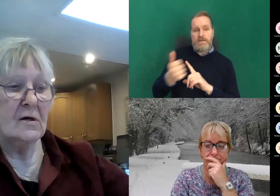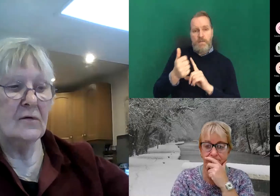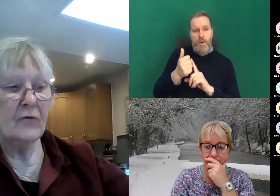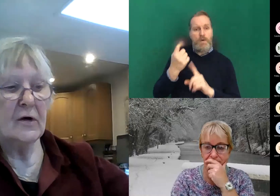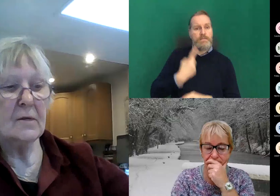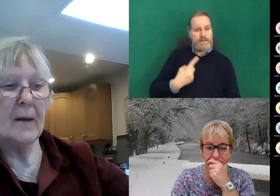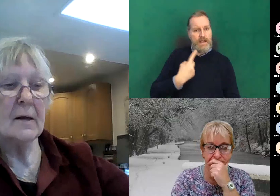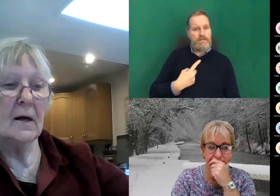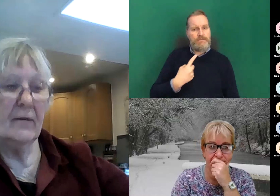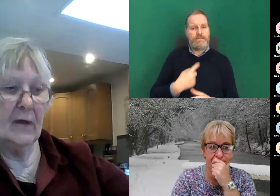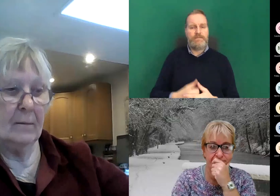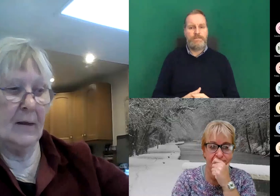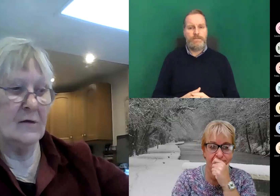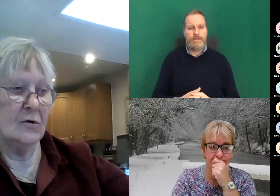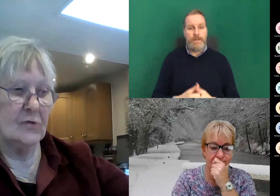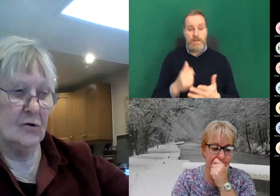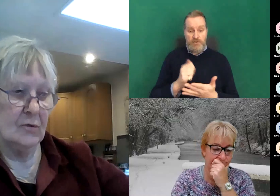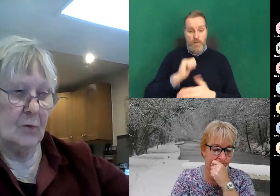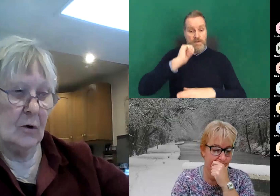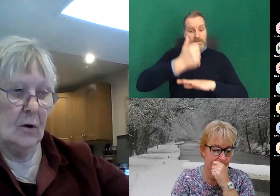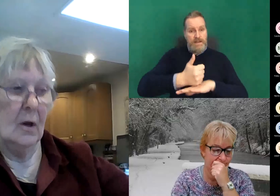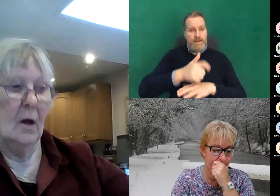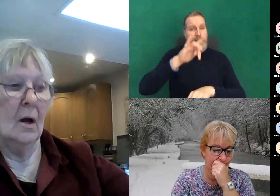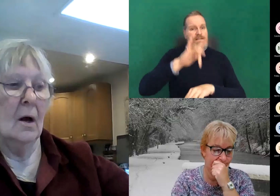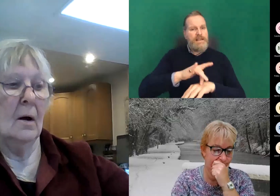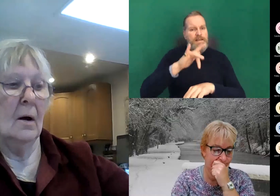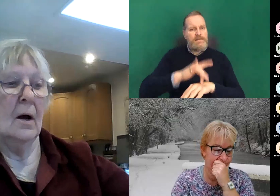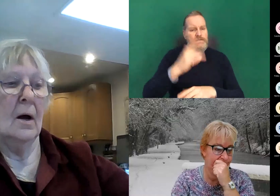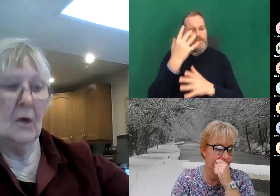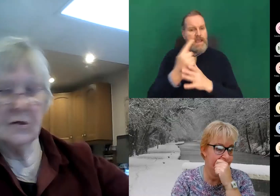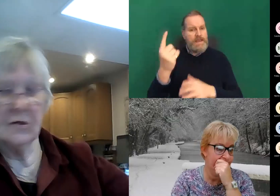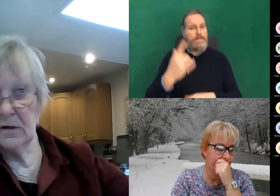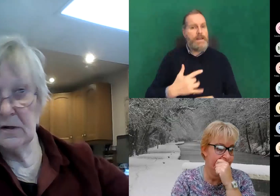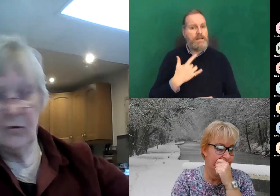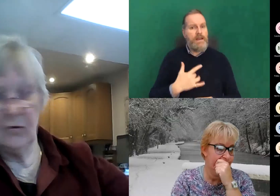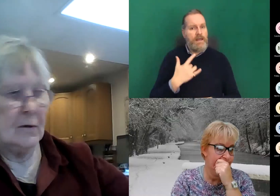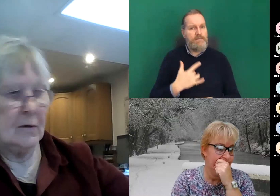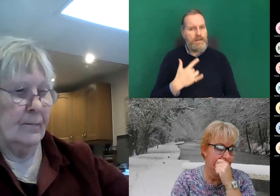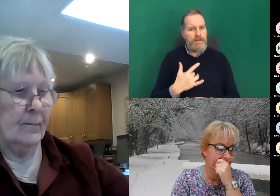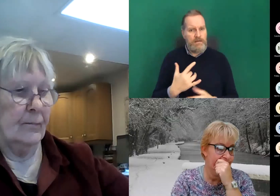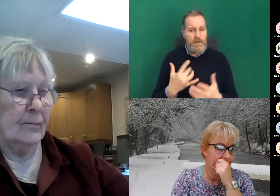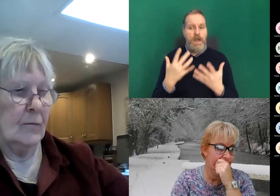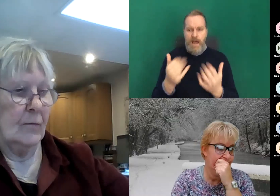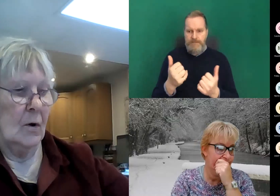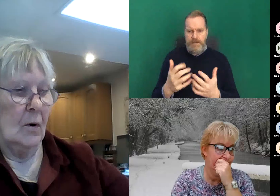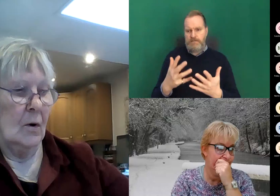Coalitions and centres for independent living based on the social model emerged to take this forward.